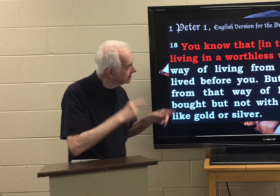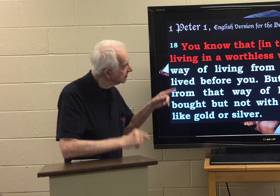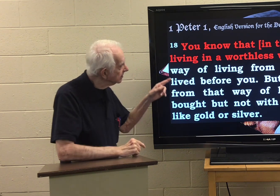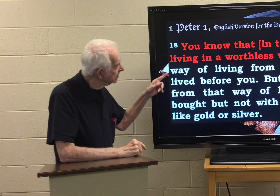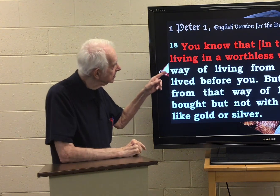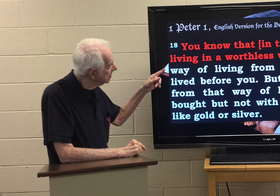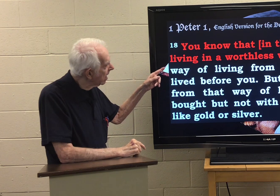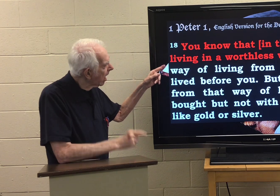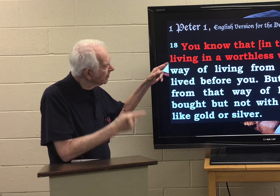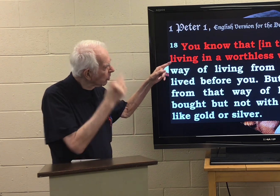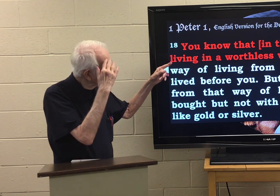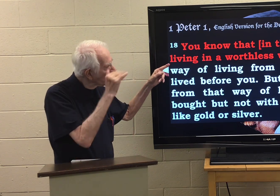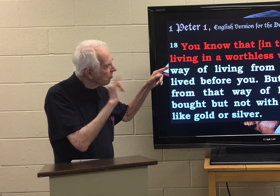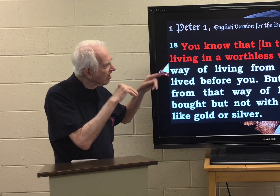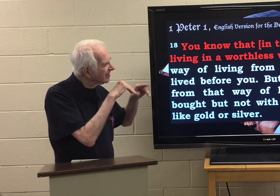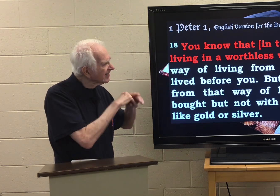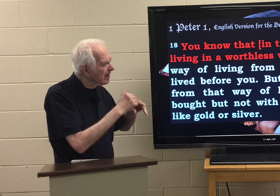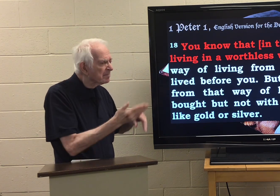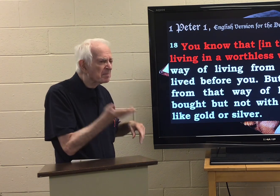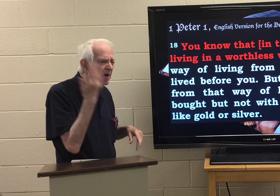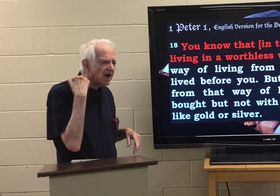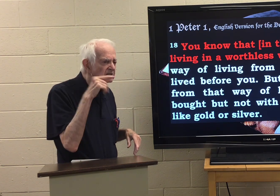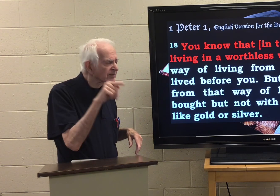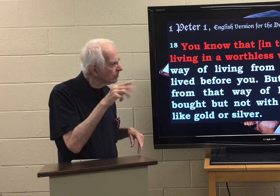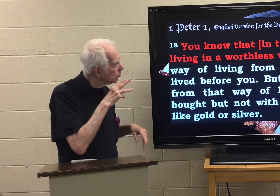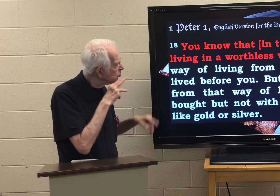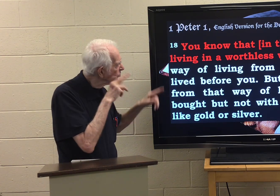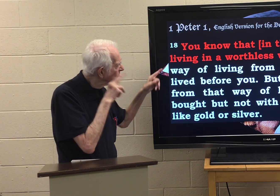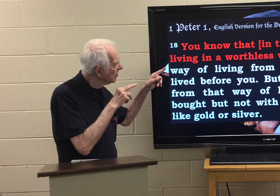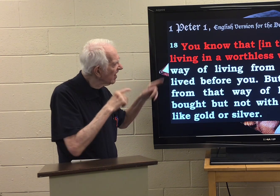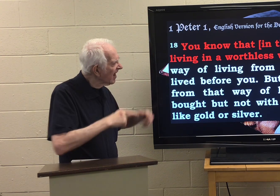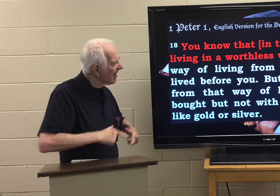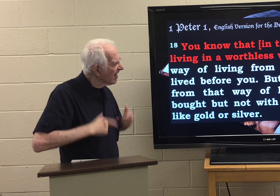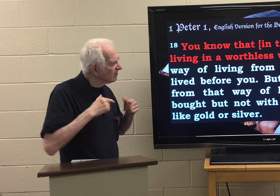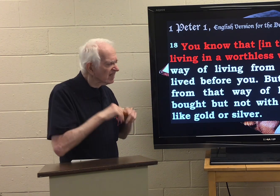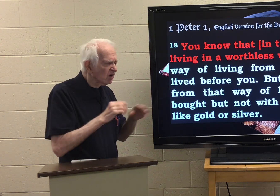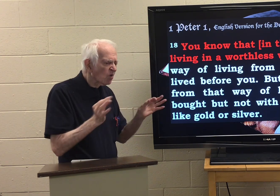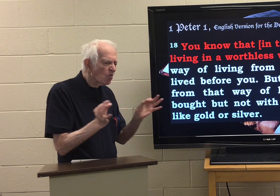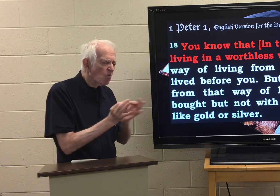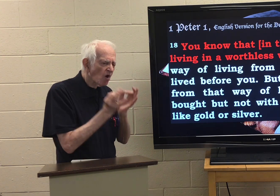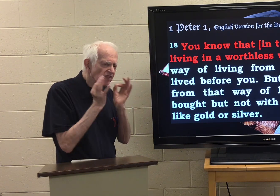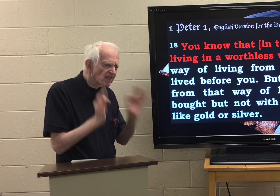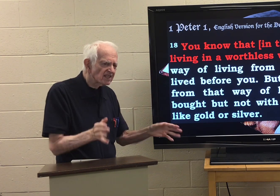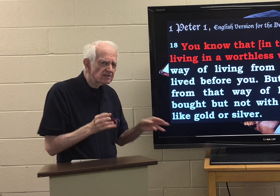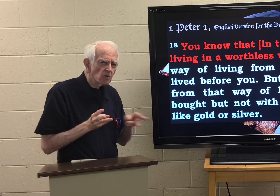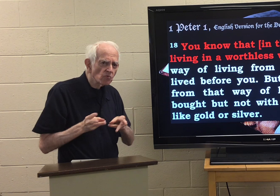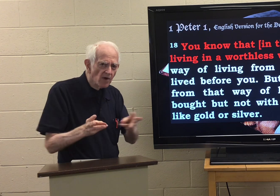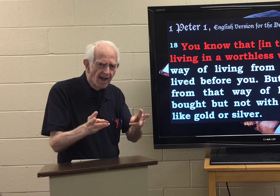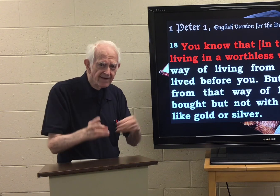It says, you know that in the past, you were living in a worthless way.